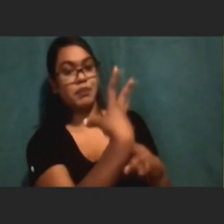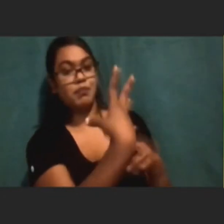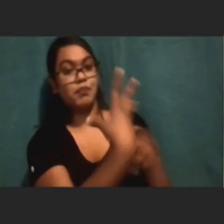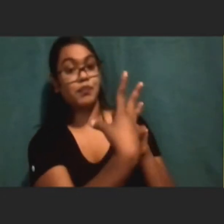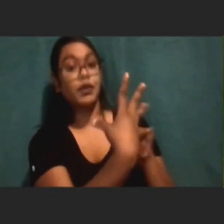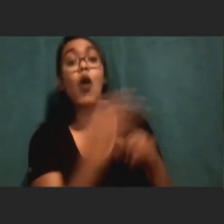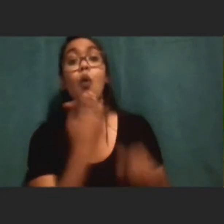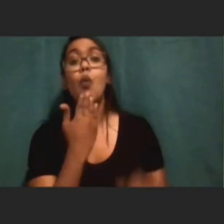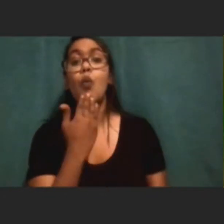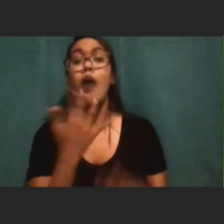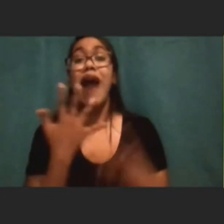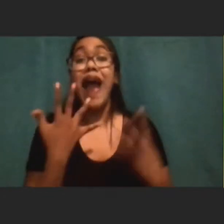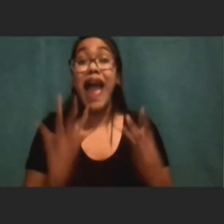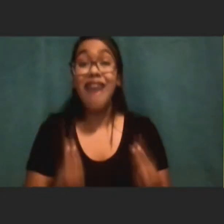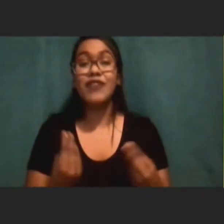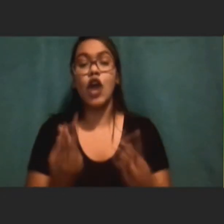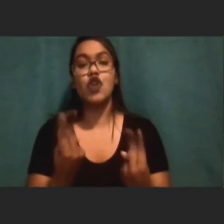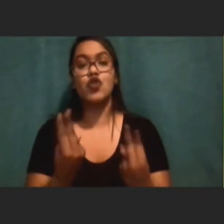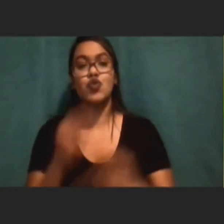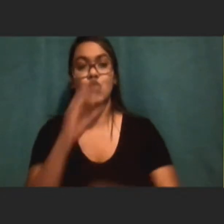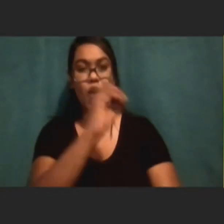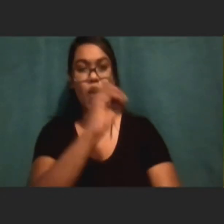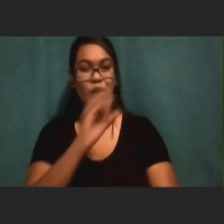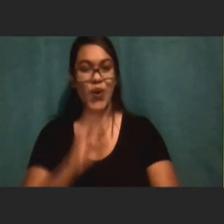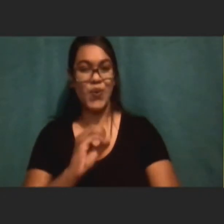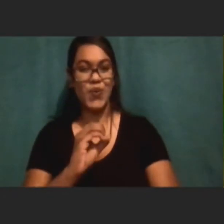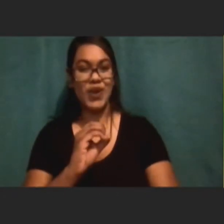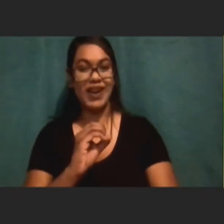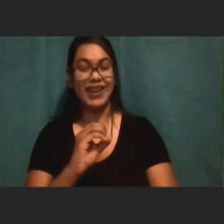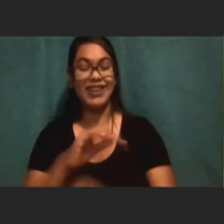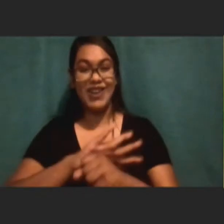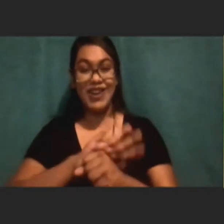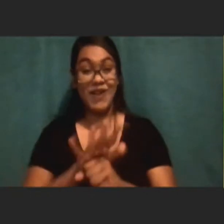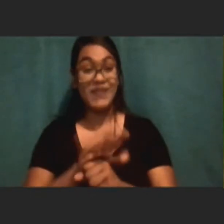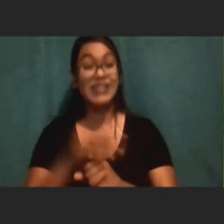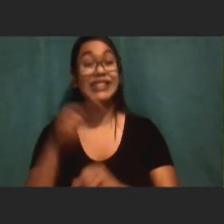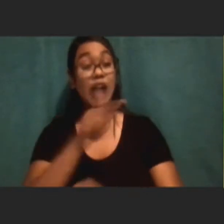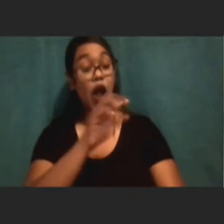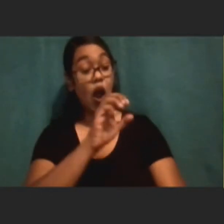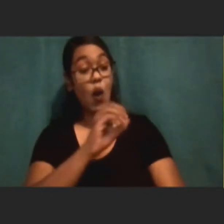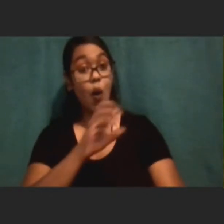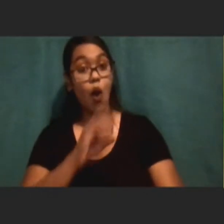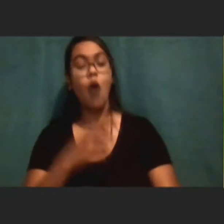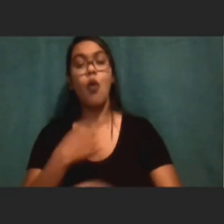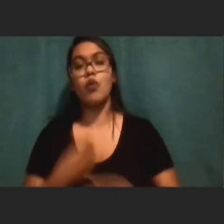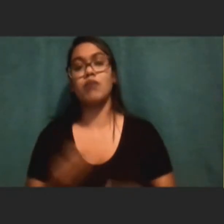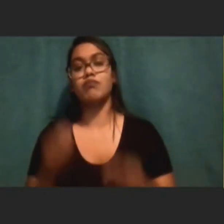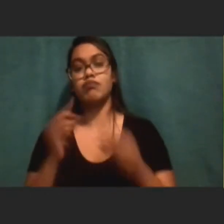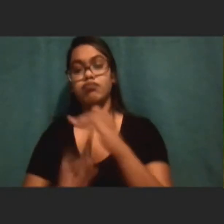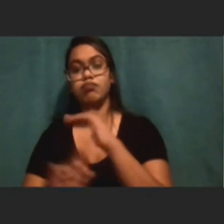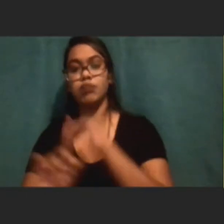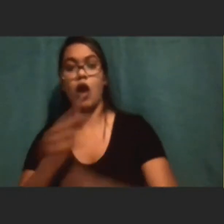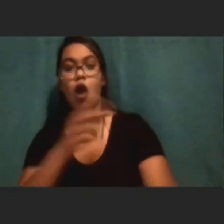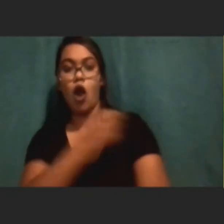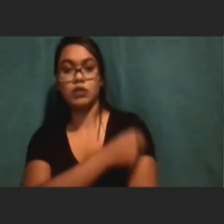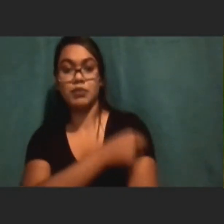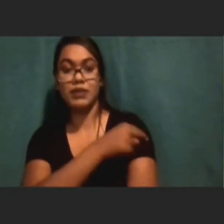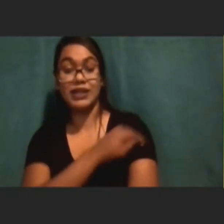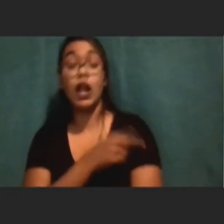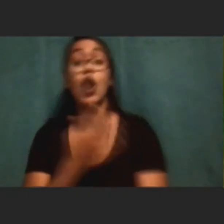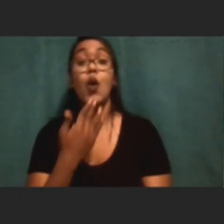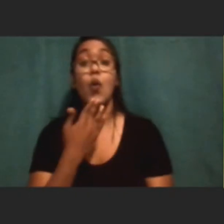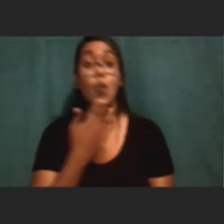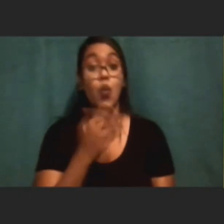actually assign that signal to all the hospital admissions, and the ones that don't have the signal don't have the variant. The ones that do have the signal do